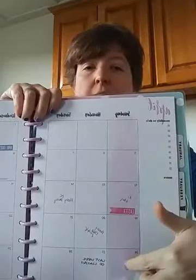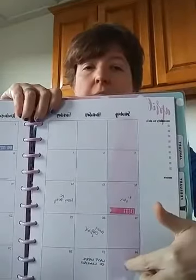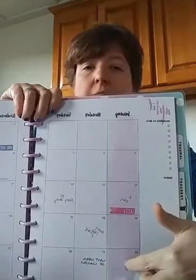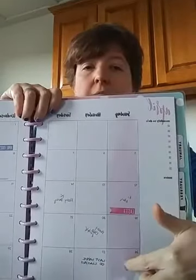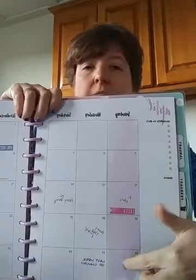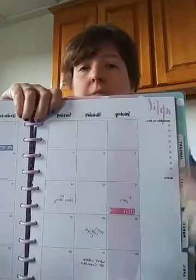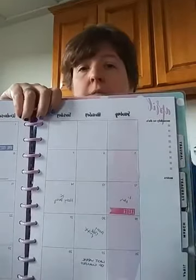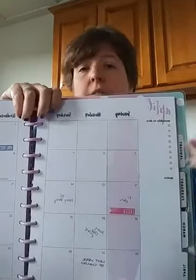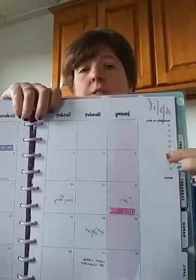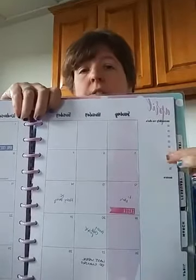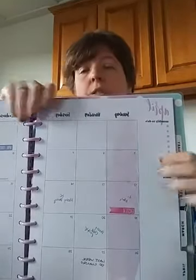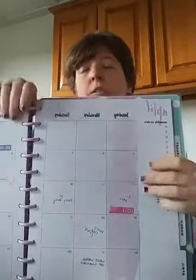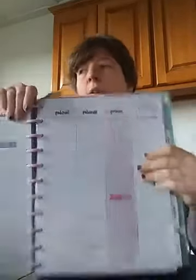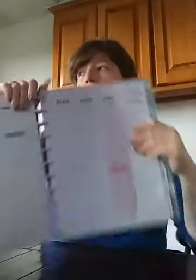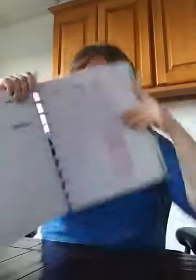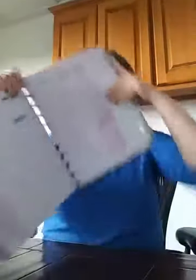Sunday you go to church,